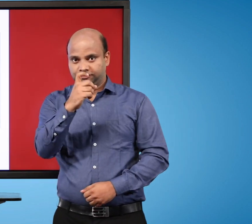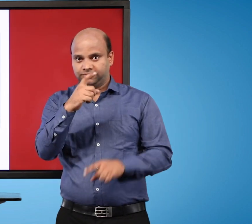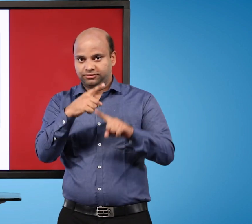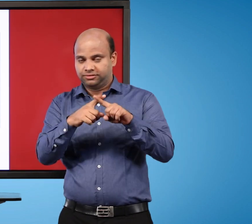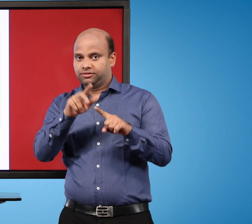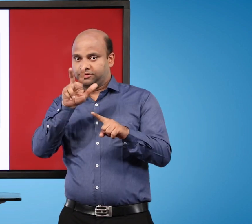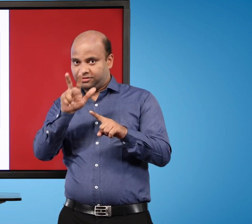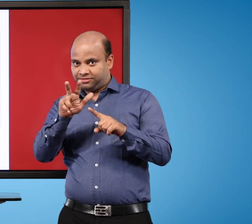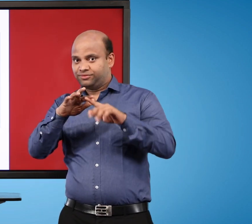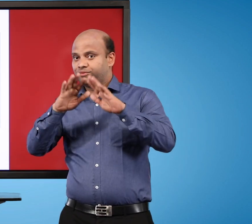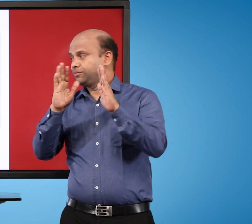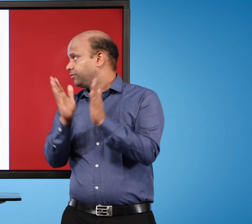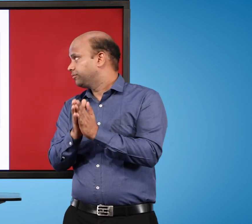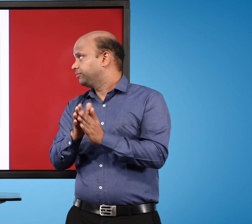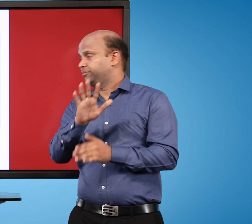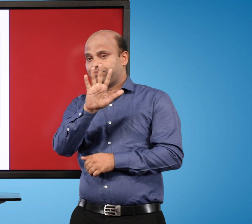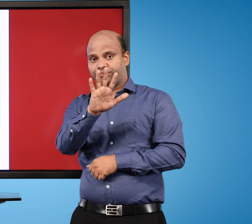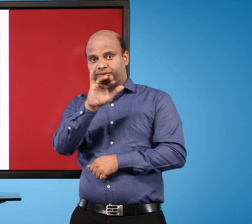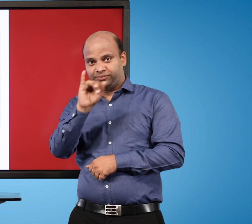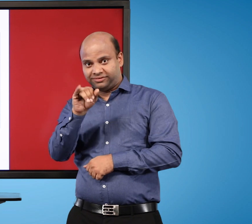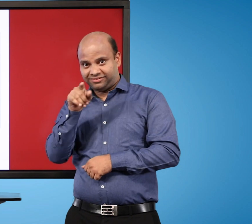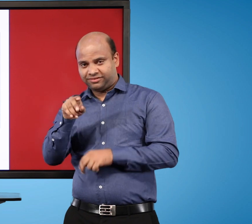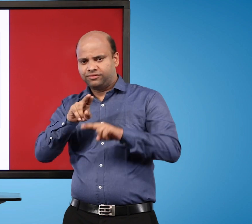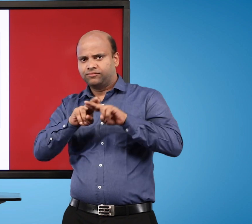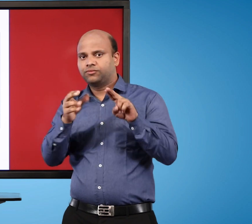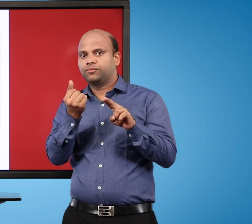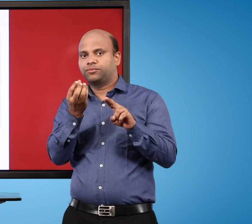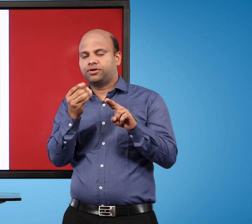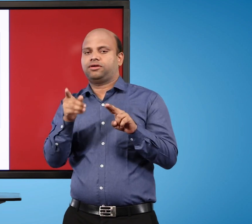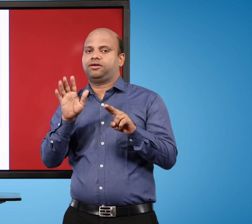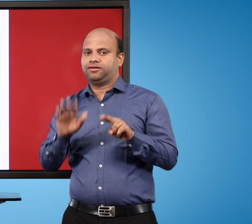7 multiplied by 8 is equal to 56, a whole number.